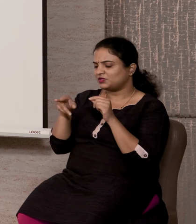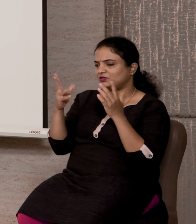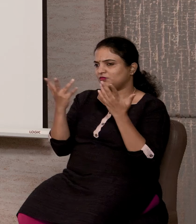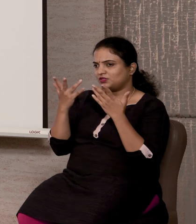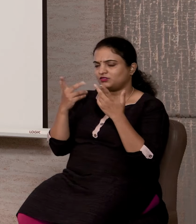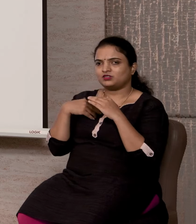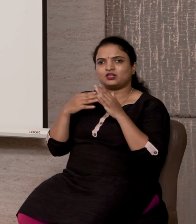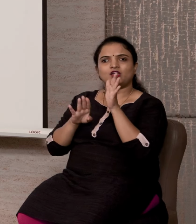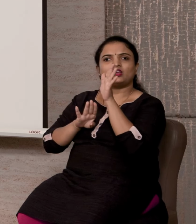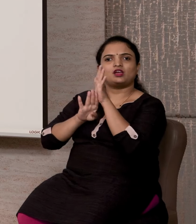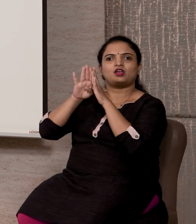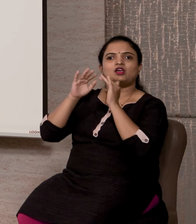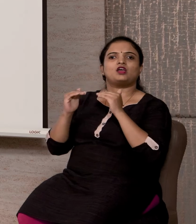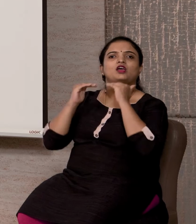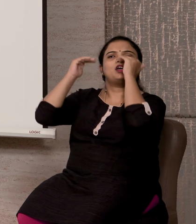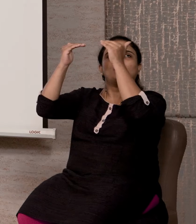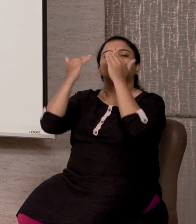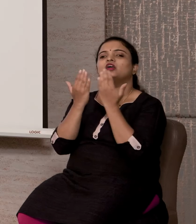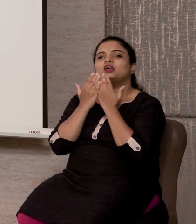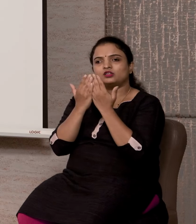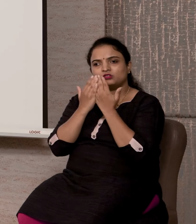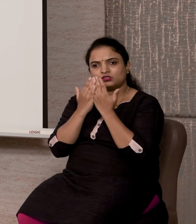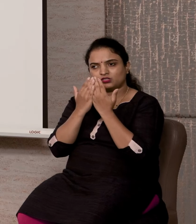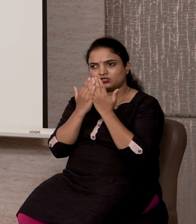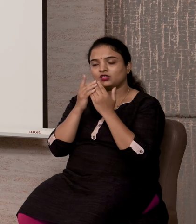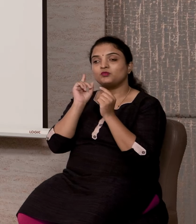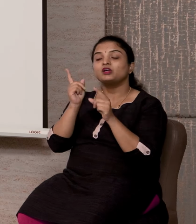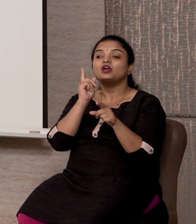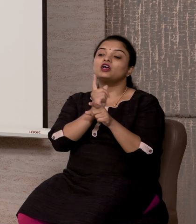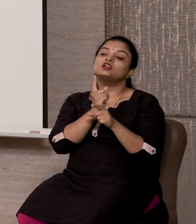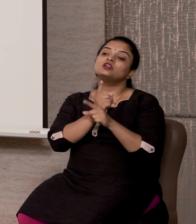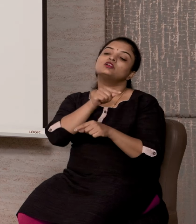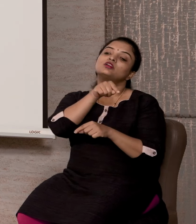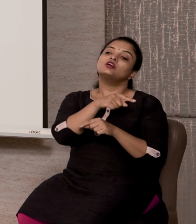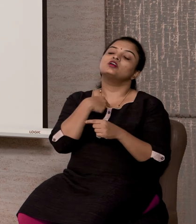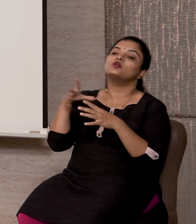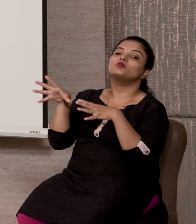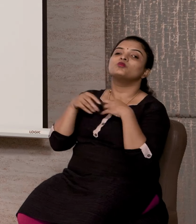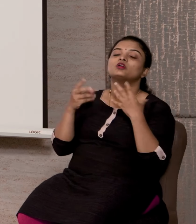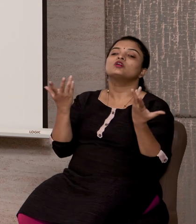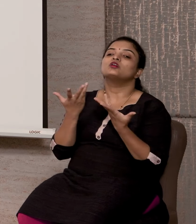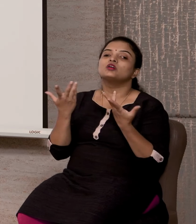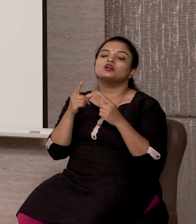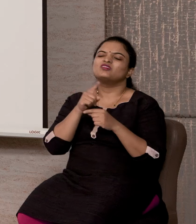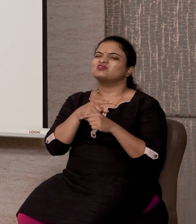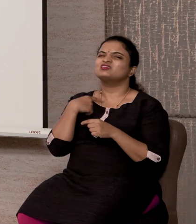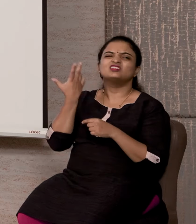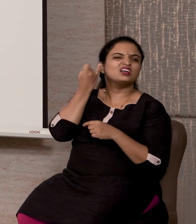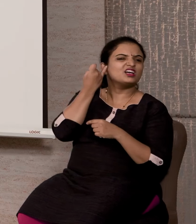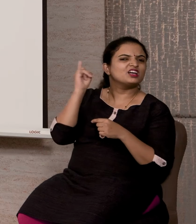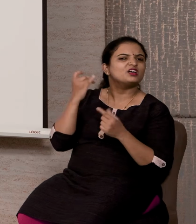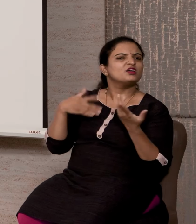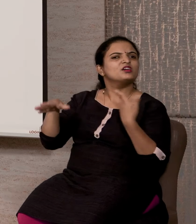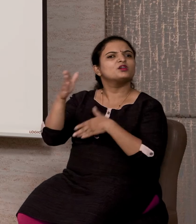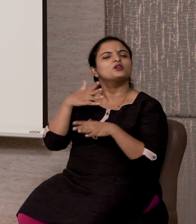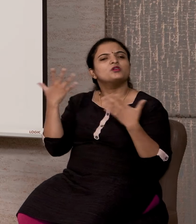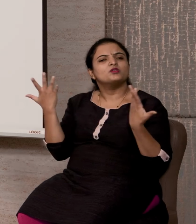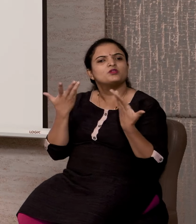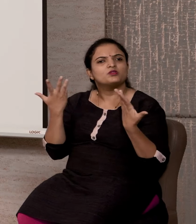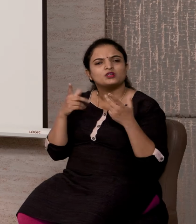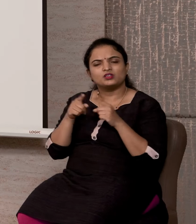higher education in particular, and what are teachers' opinions, right? So why are they ignoring this very important topic of accessibility? And